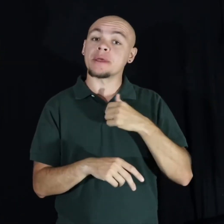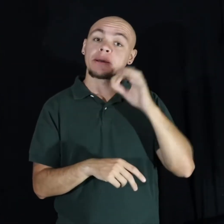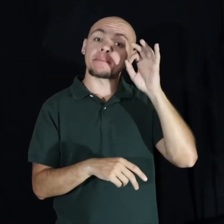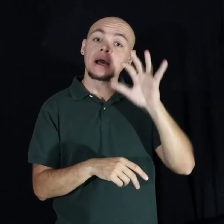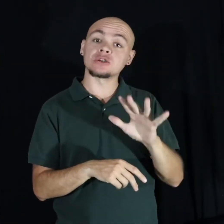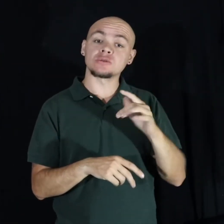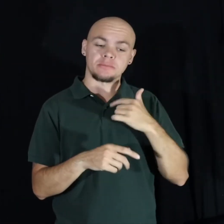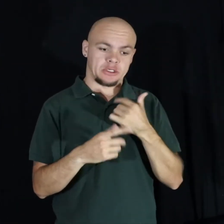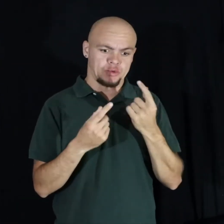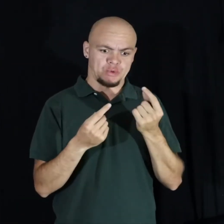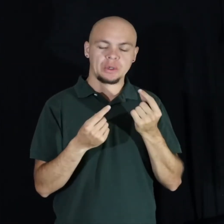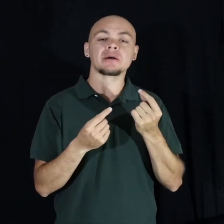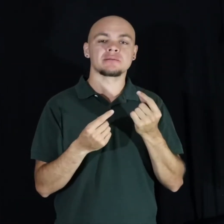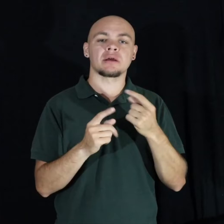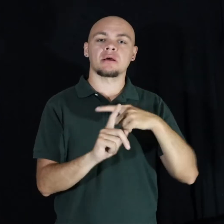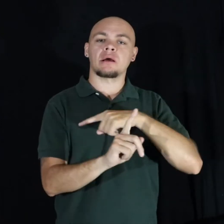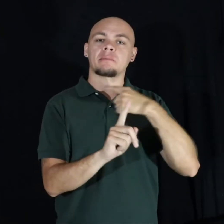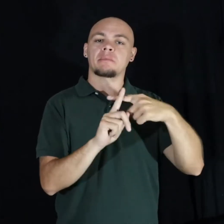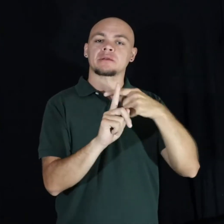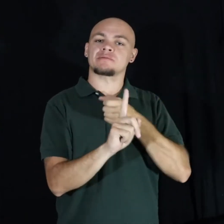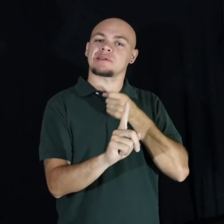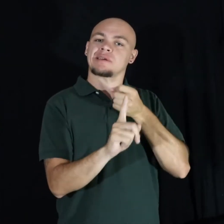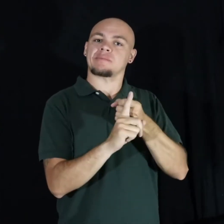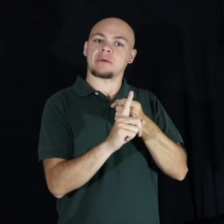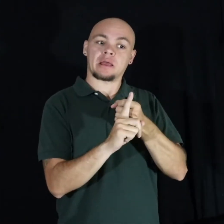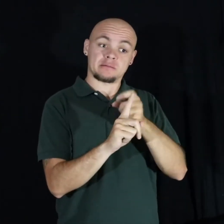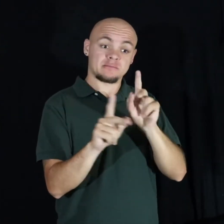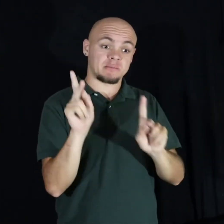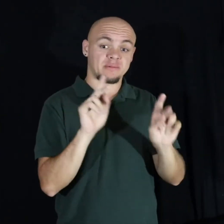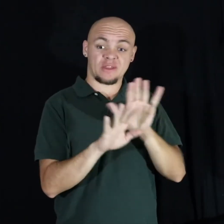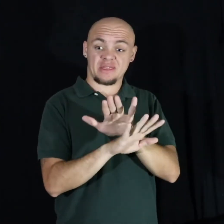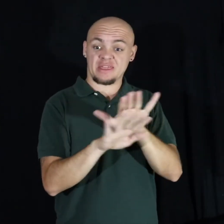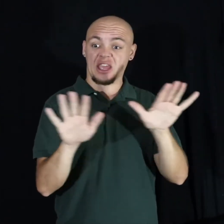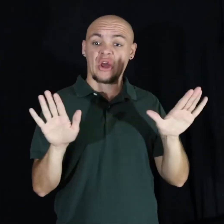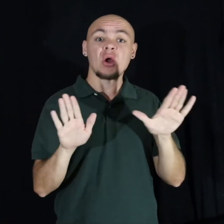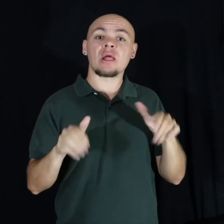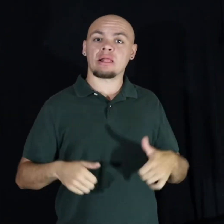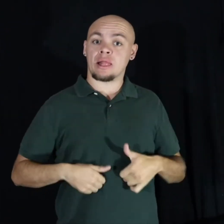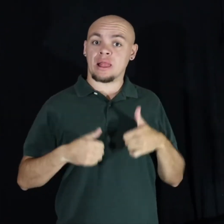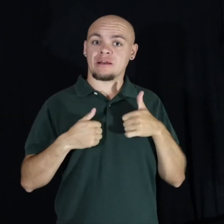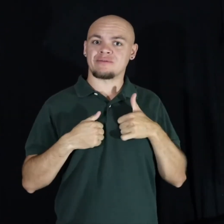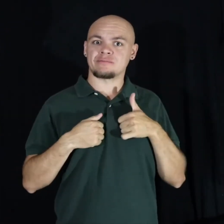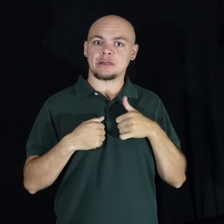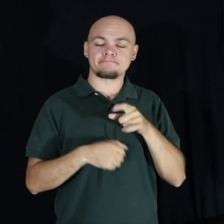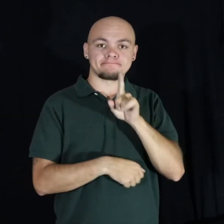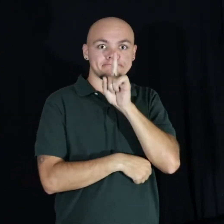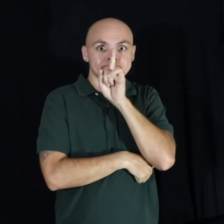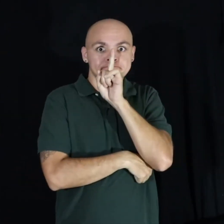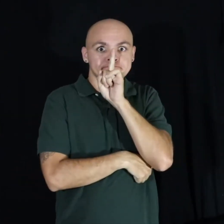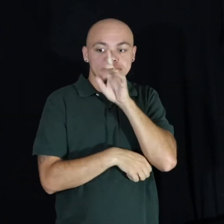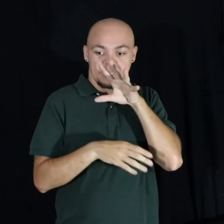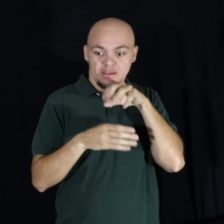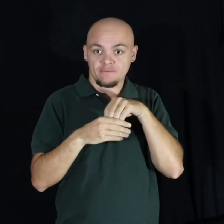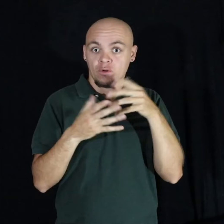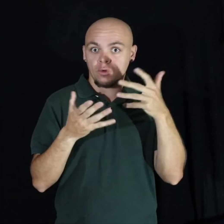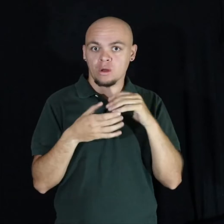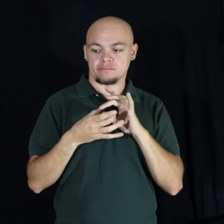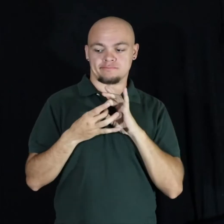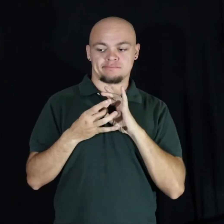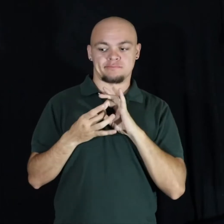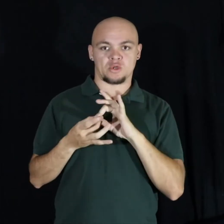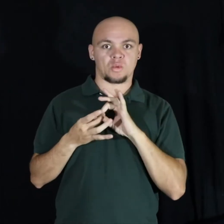was trying my best to make a positive impact in the lives of others, but secretly I was involved in a